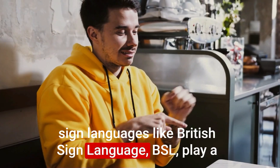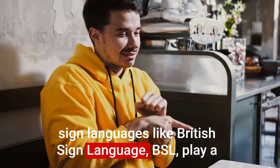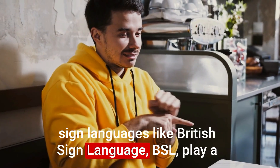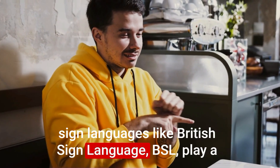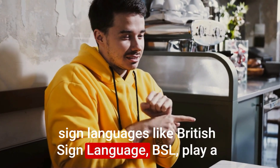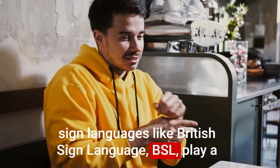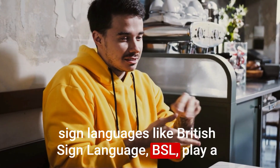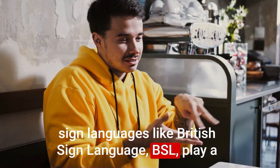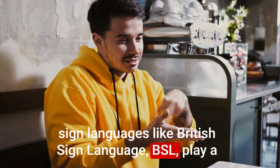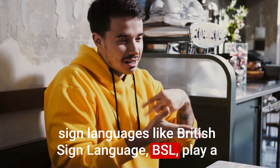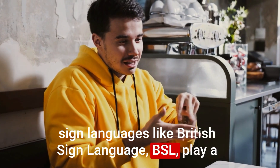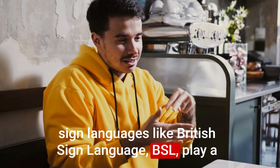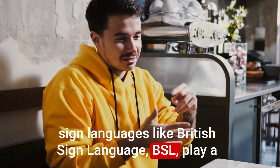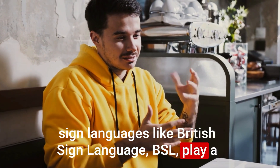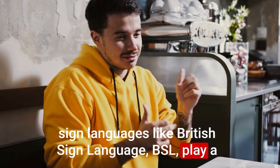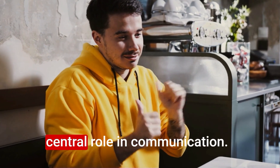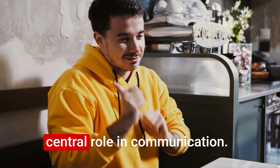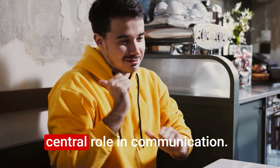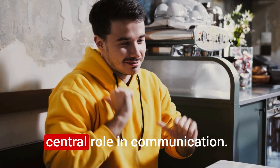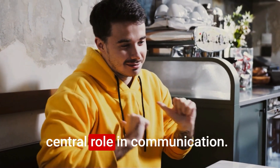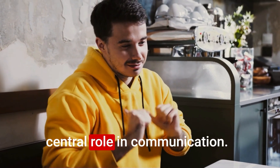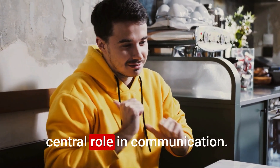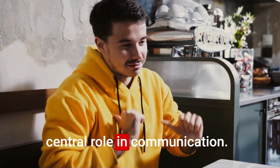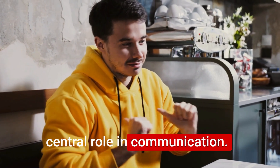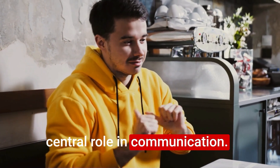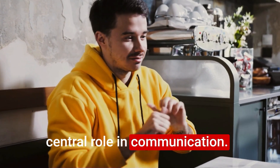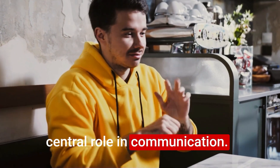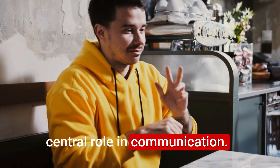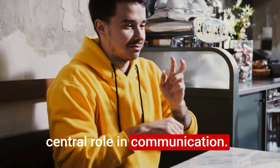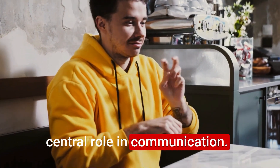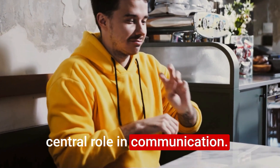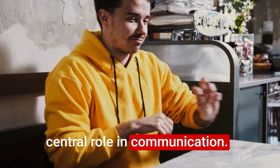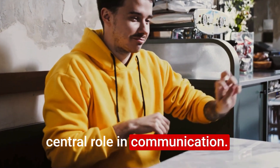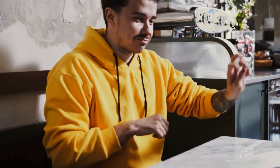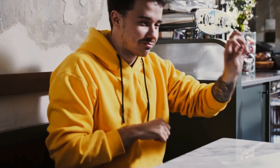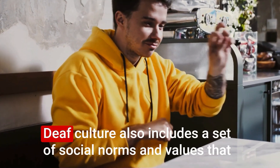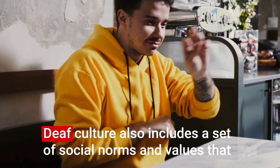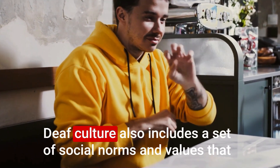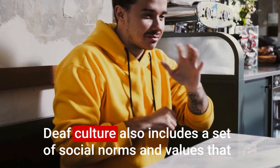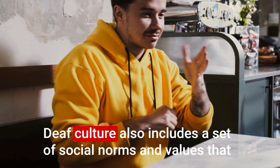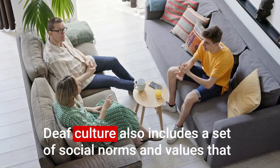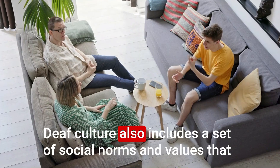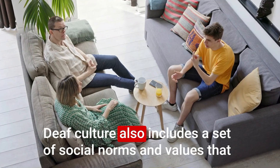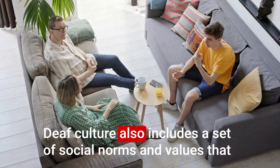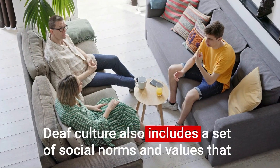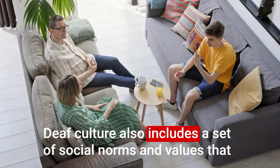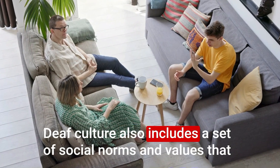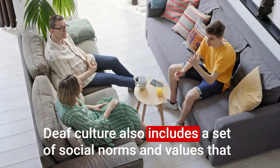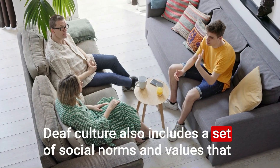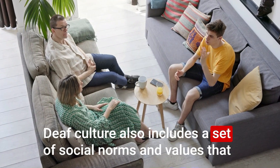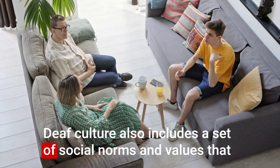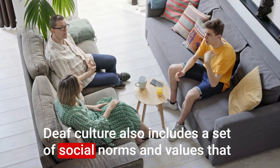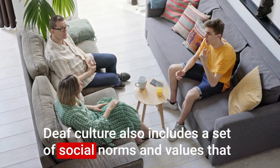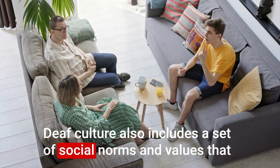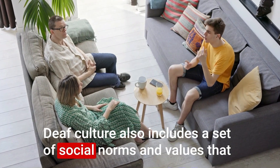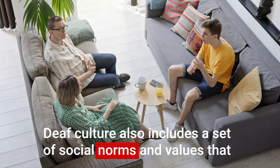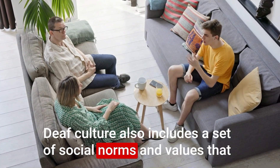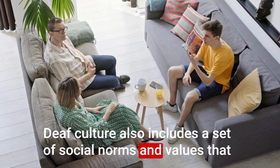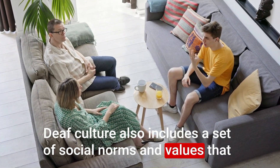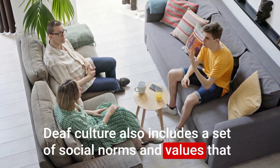Language, BSL, play a central role in communication. Deaf culture also includes a set of social norms and